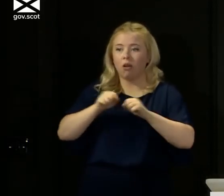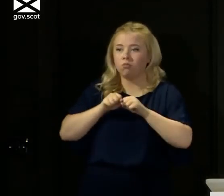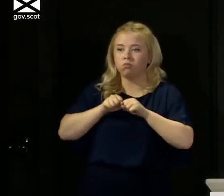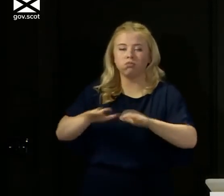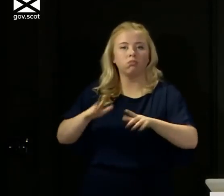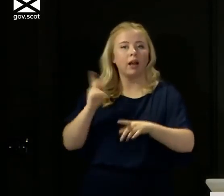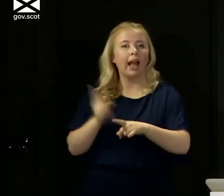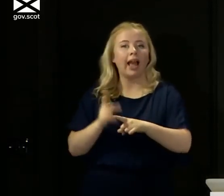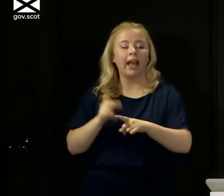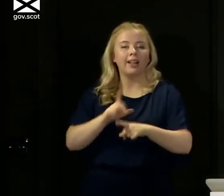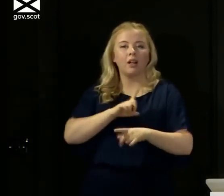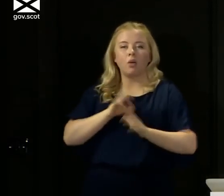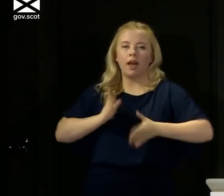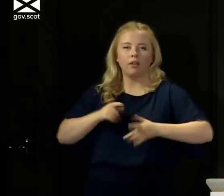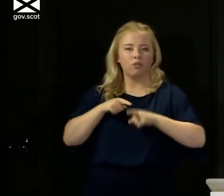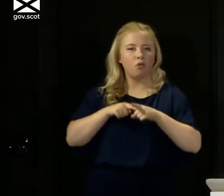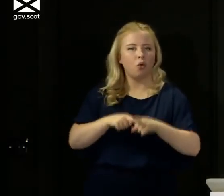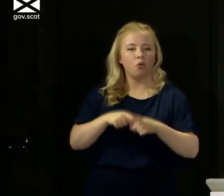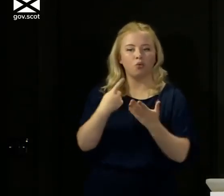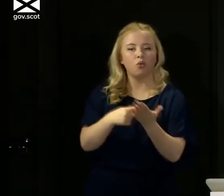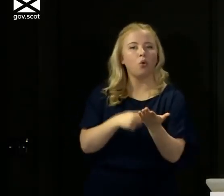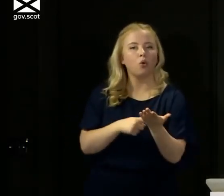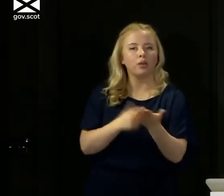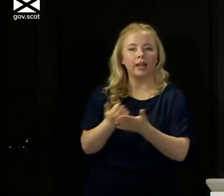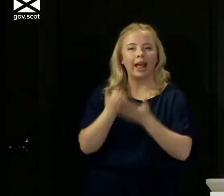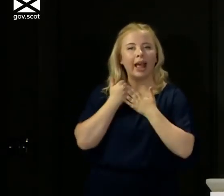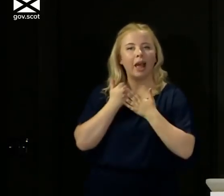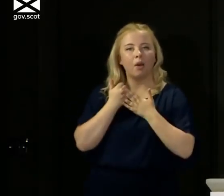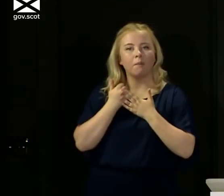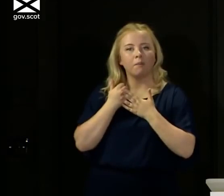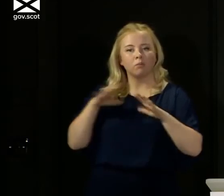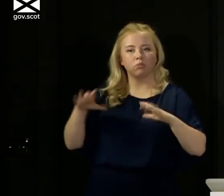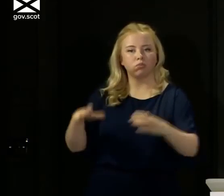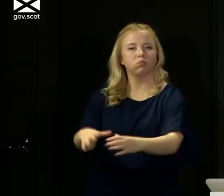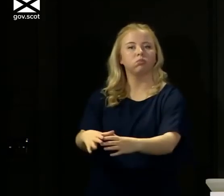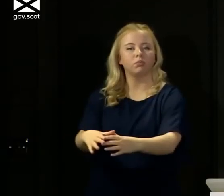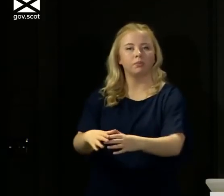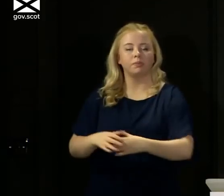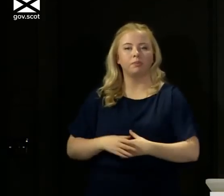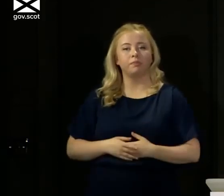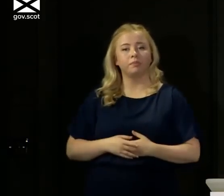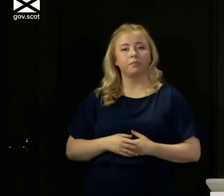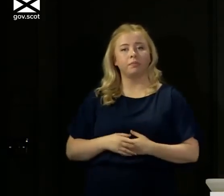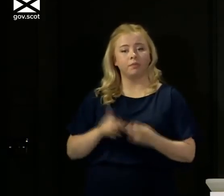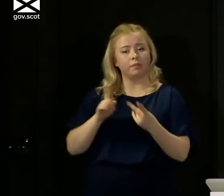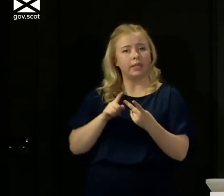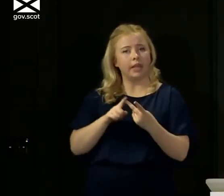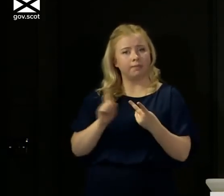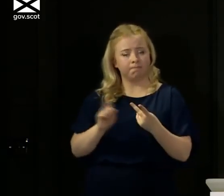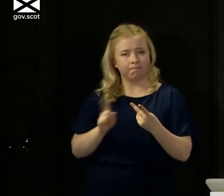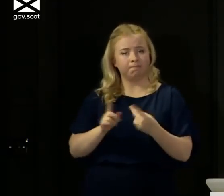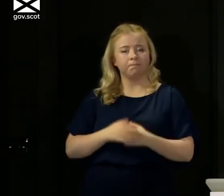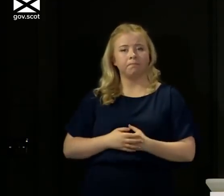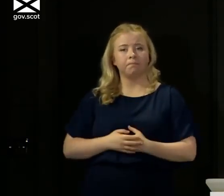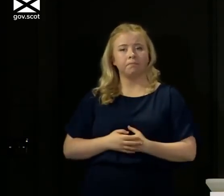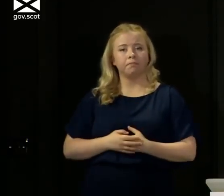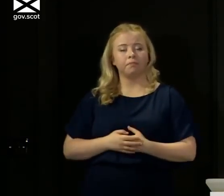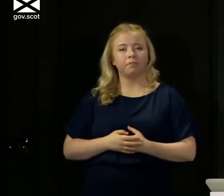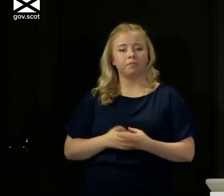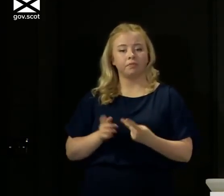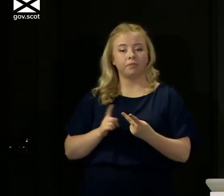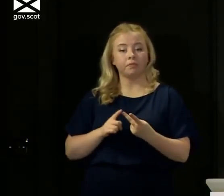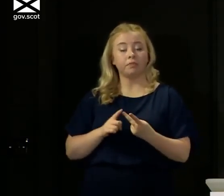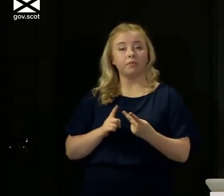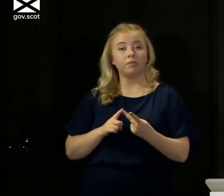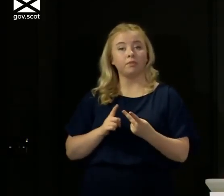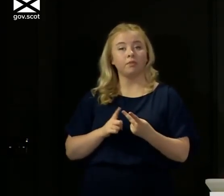the measures that are helping us to suppress it. And the second point of caution I would inject would